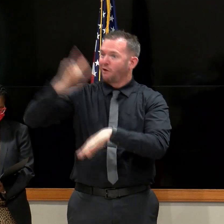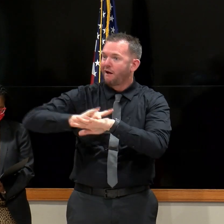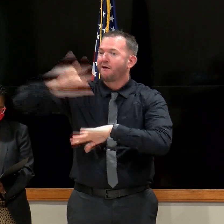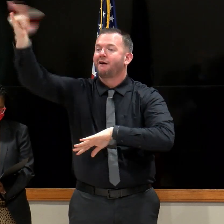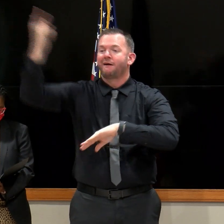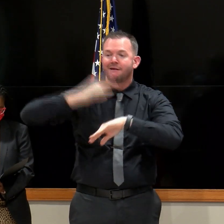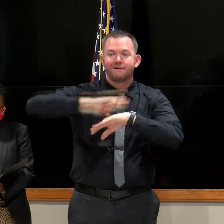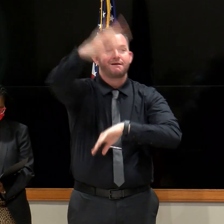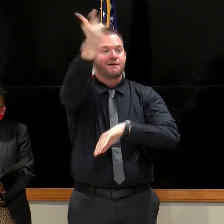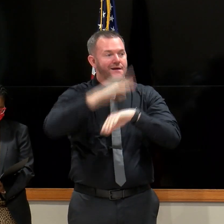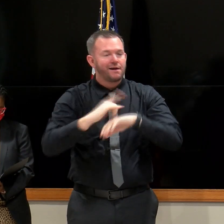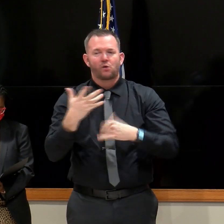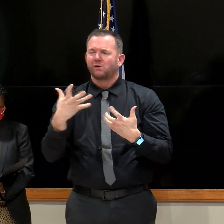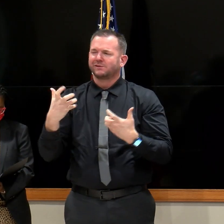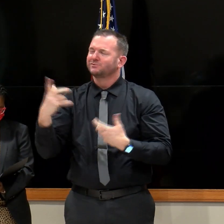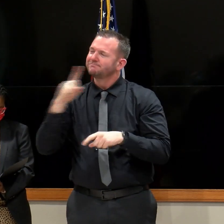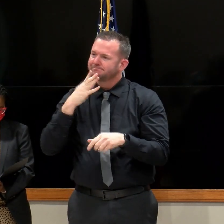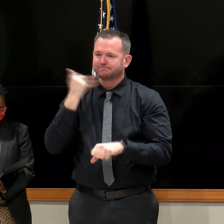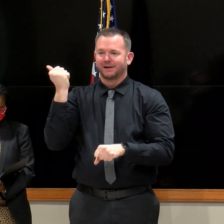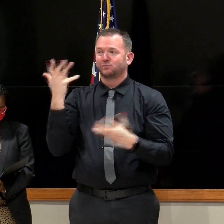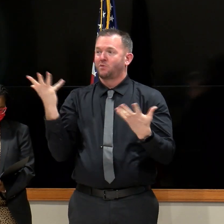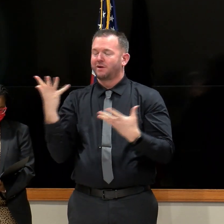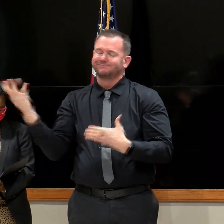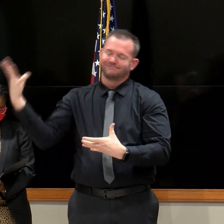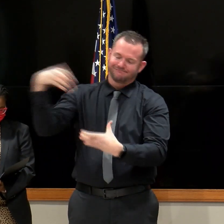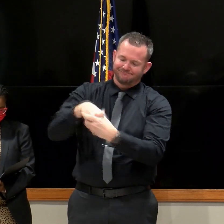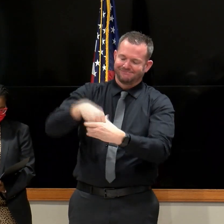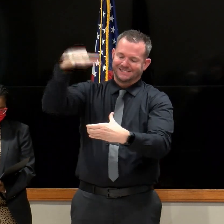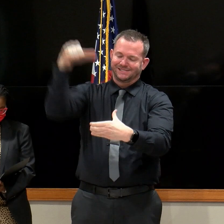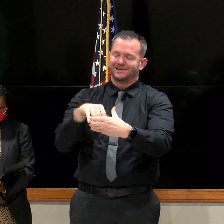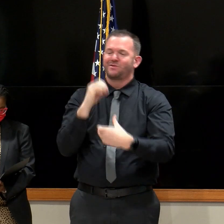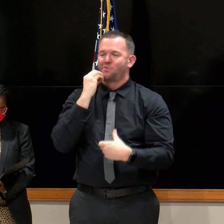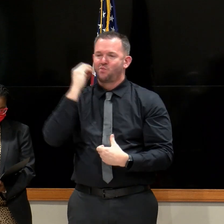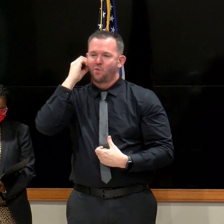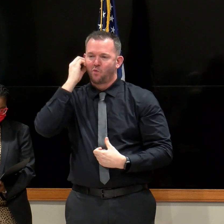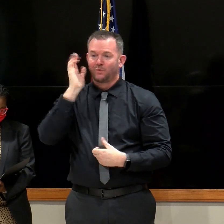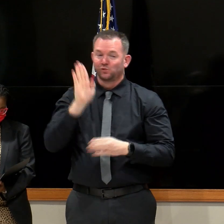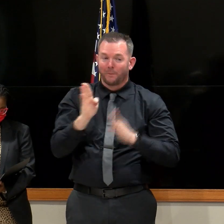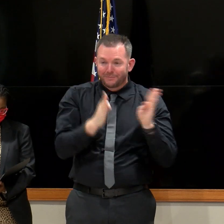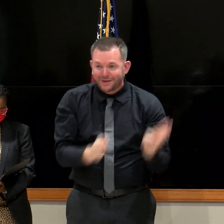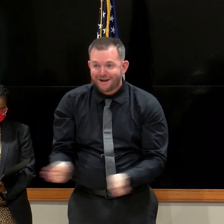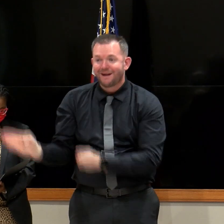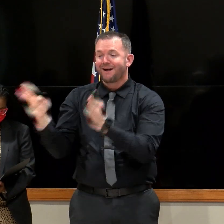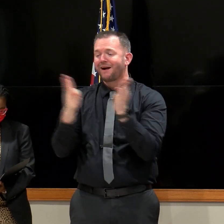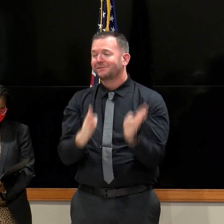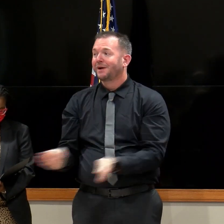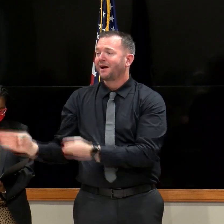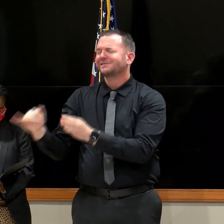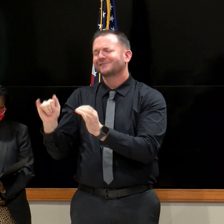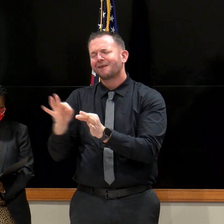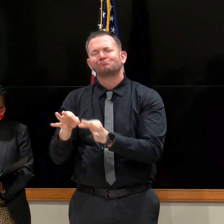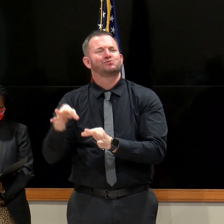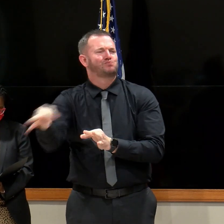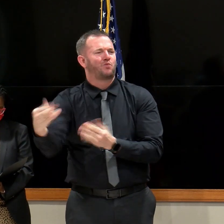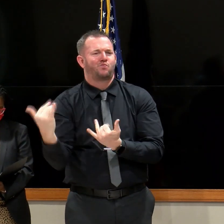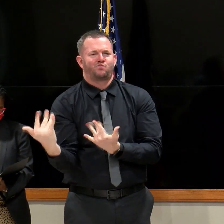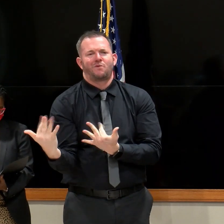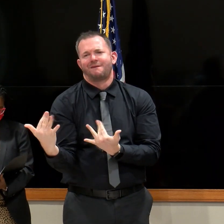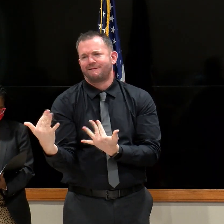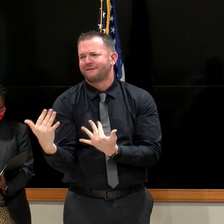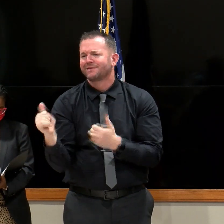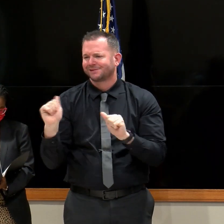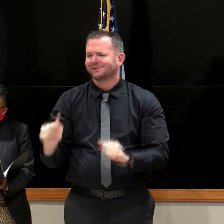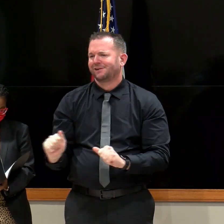in. Again, if you can change those plans, postpone those plans, we would encourage you in the